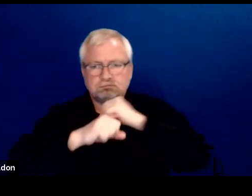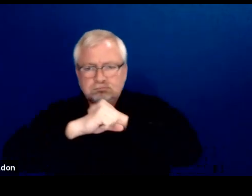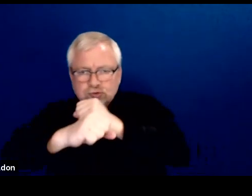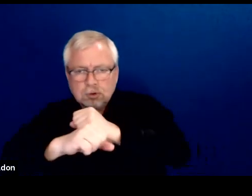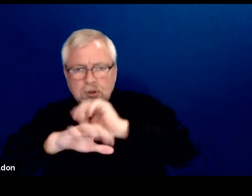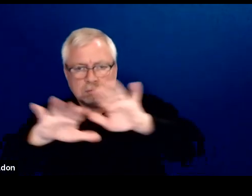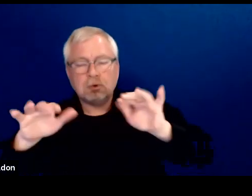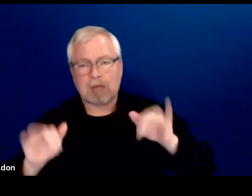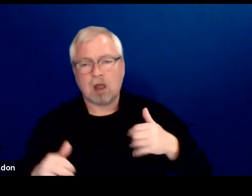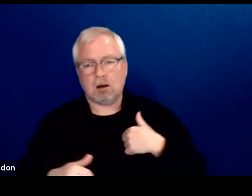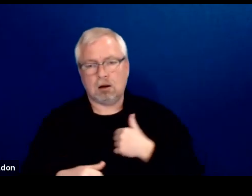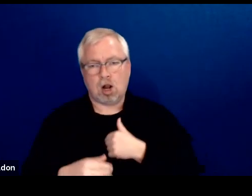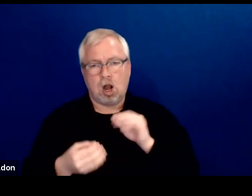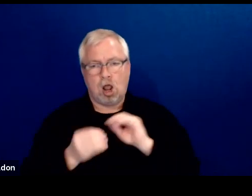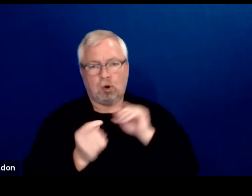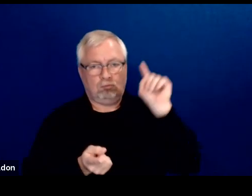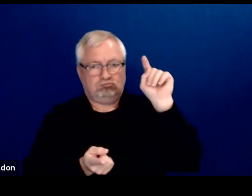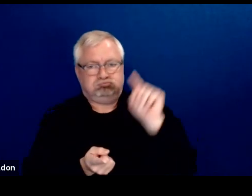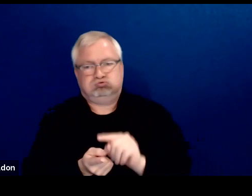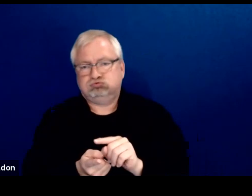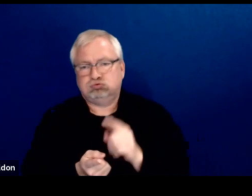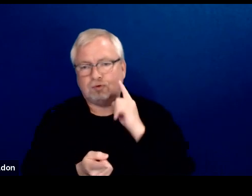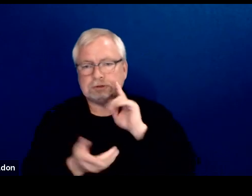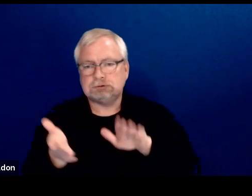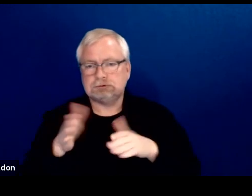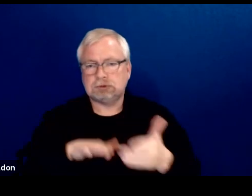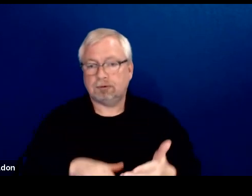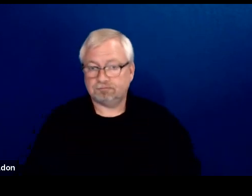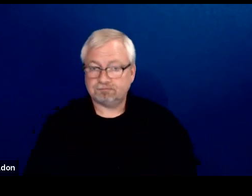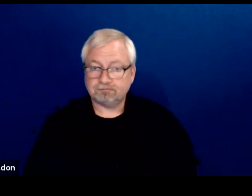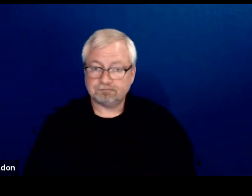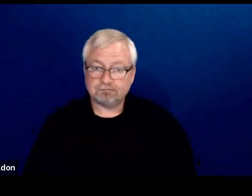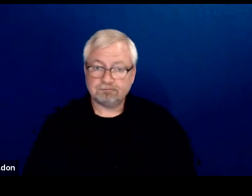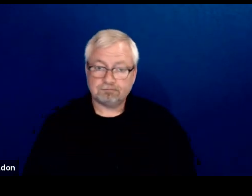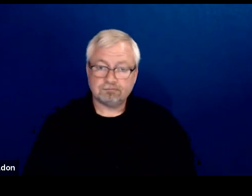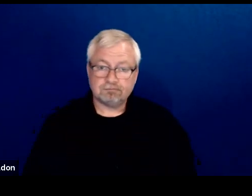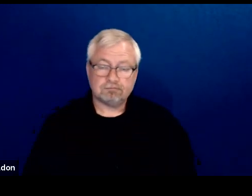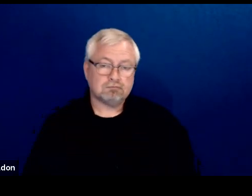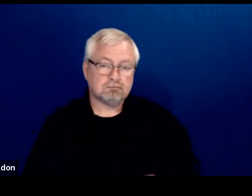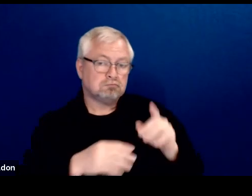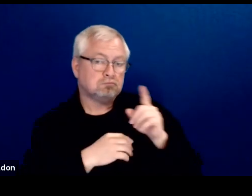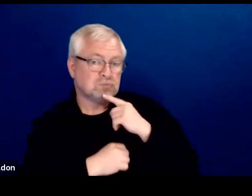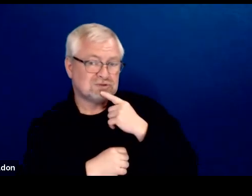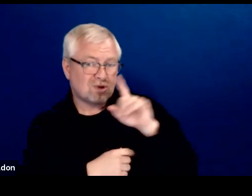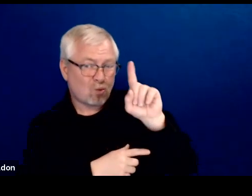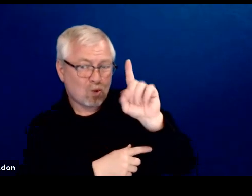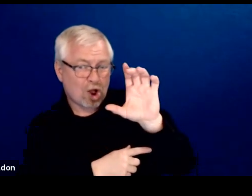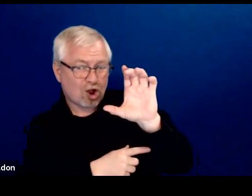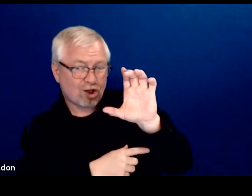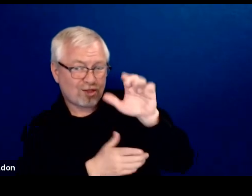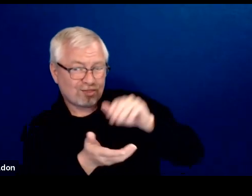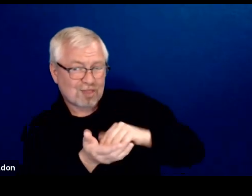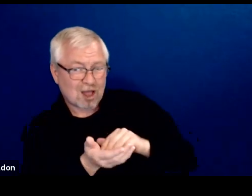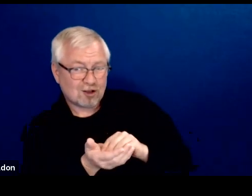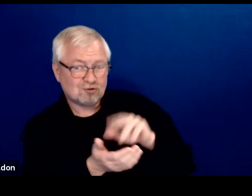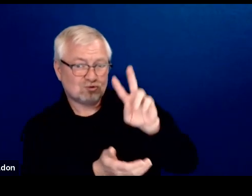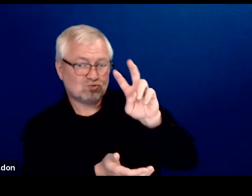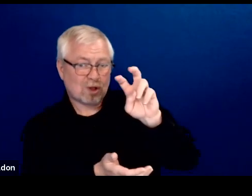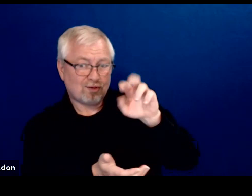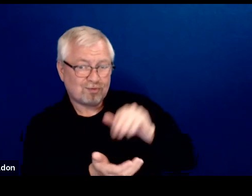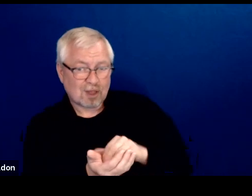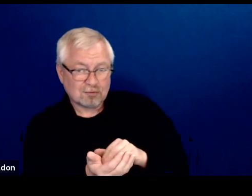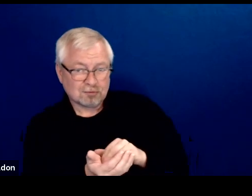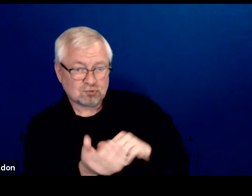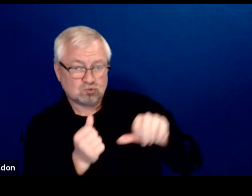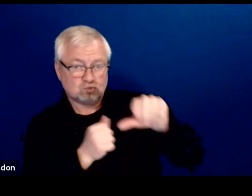So Dr. Fauci has said 100,000 to 200,000 nationwide if social distancing is in place. What's the model show here? If